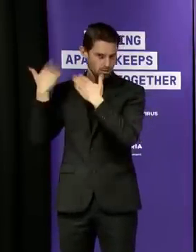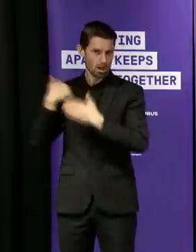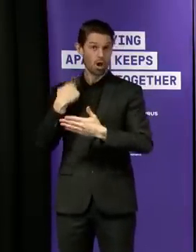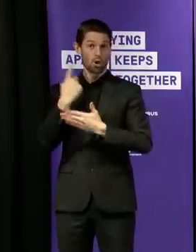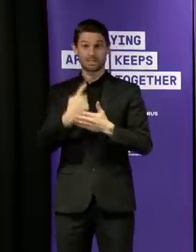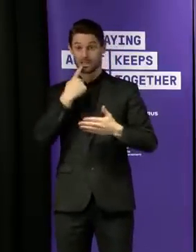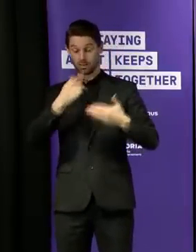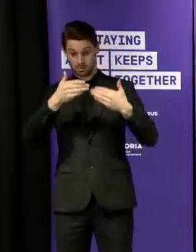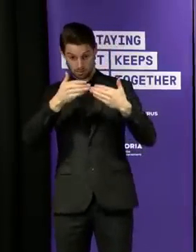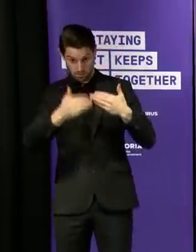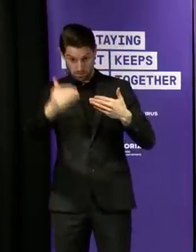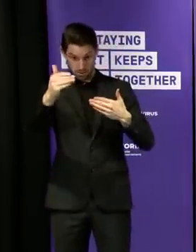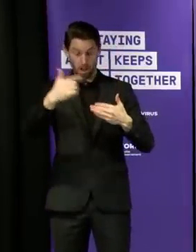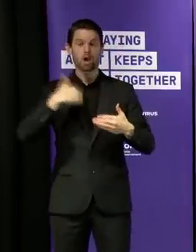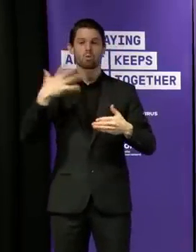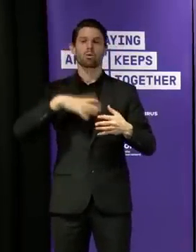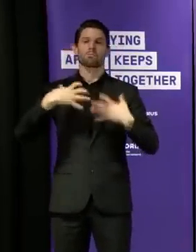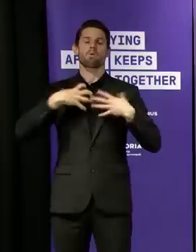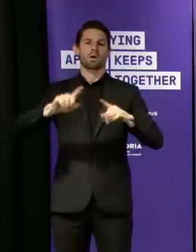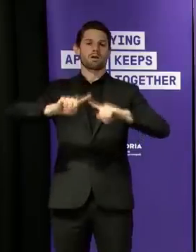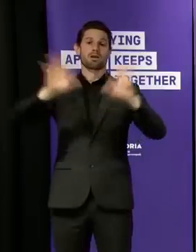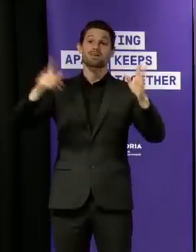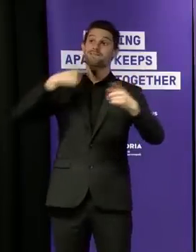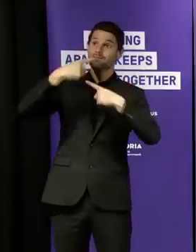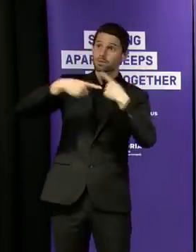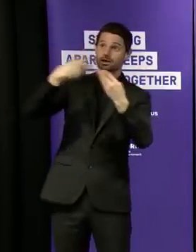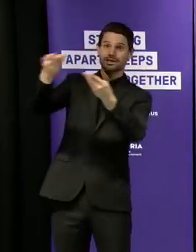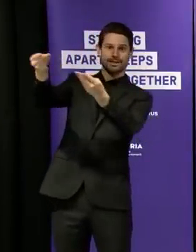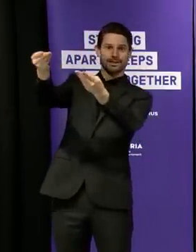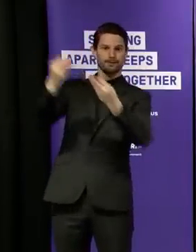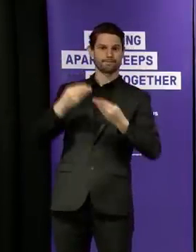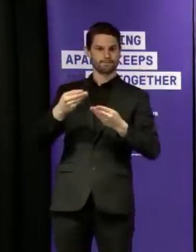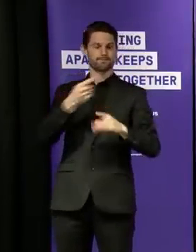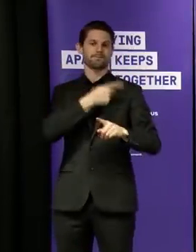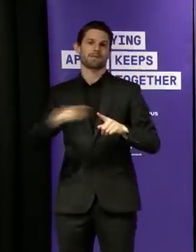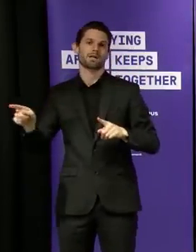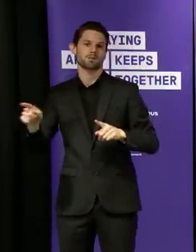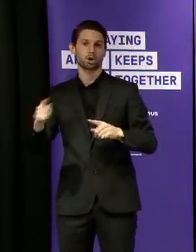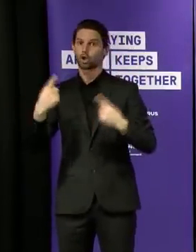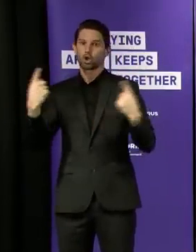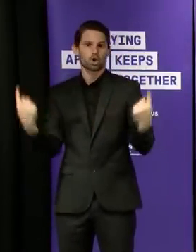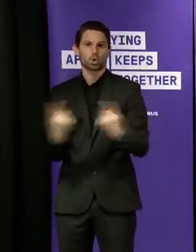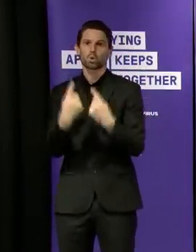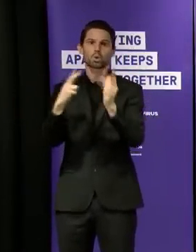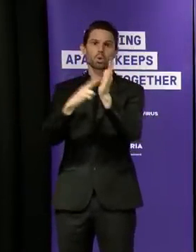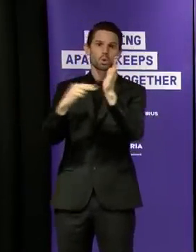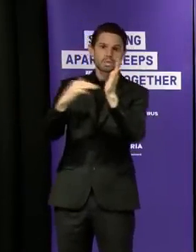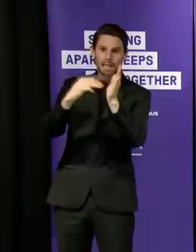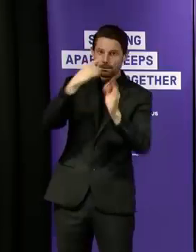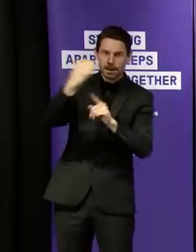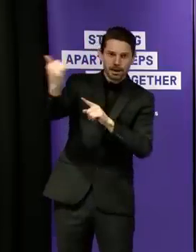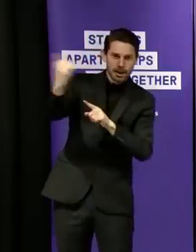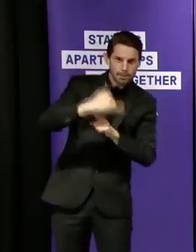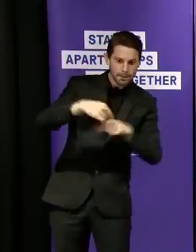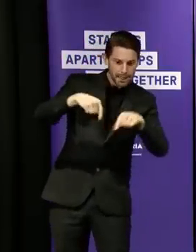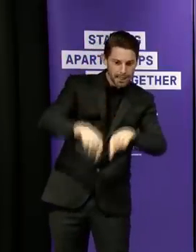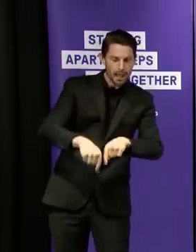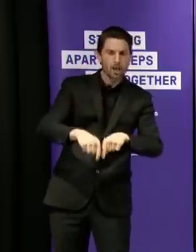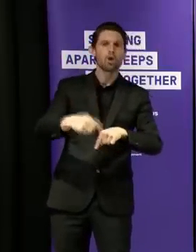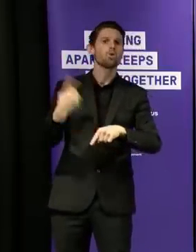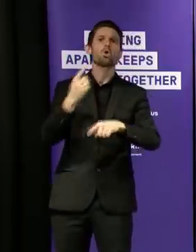not unreasonable for all of us, all governments, at all levels, to have, and all agencies, just to have a clear picture on who's